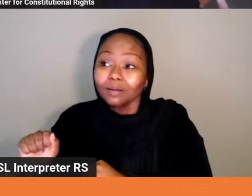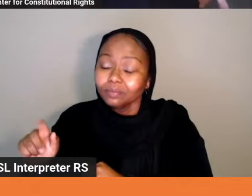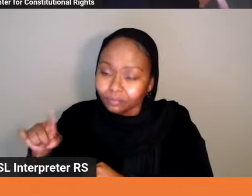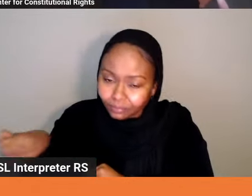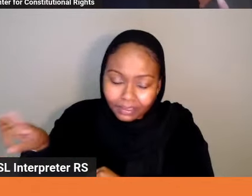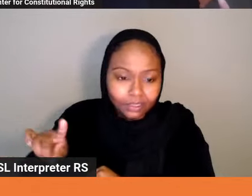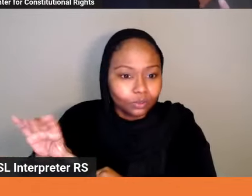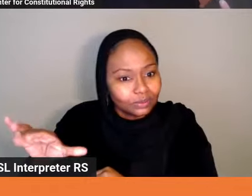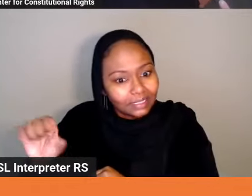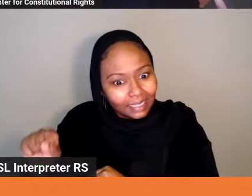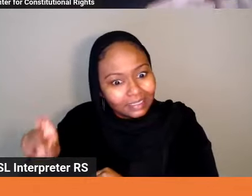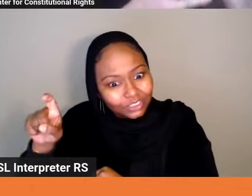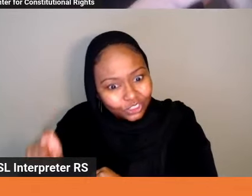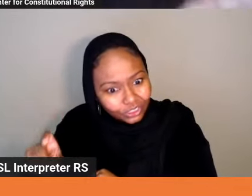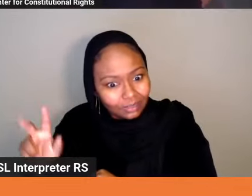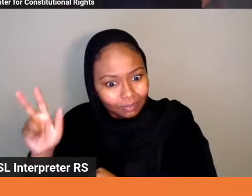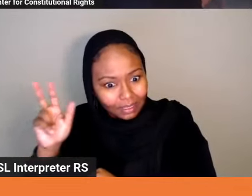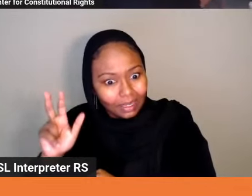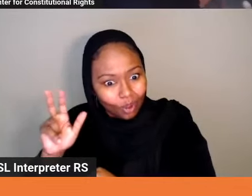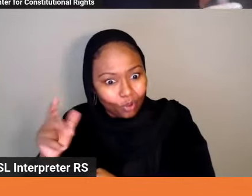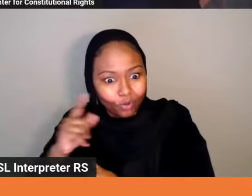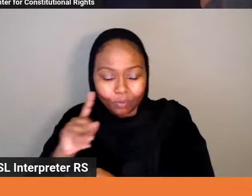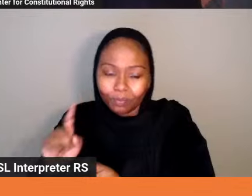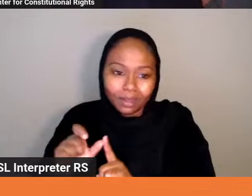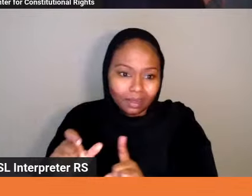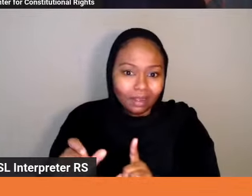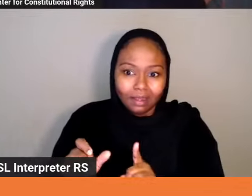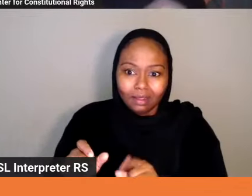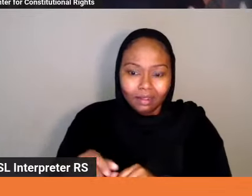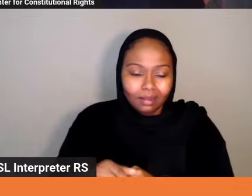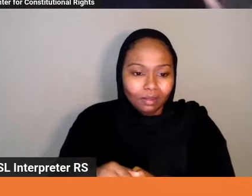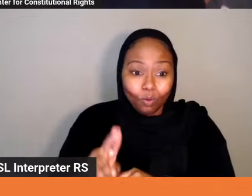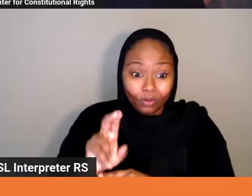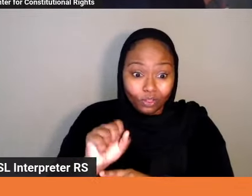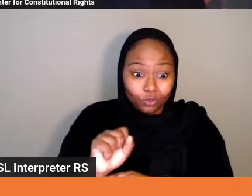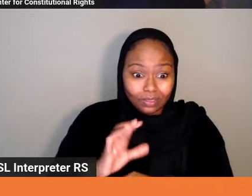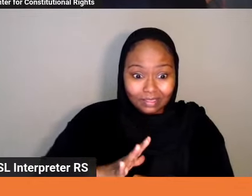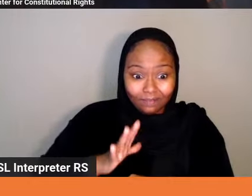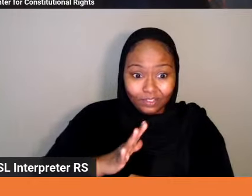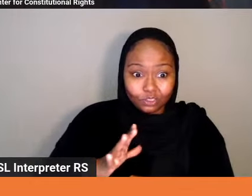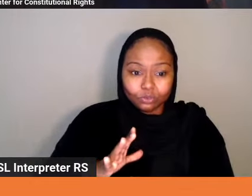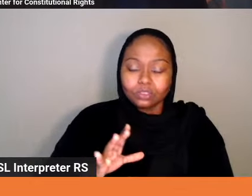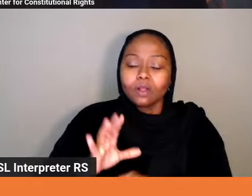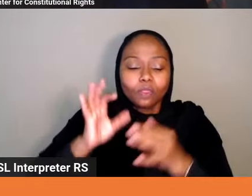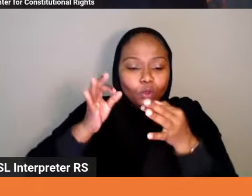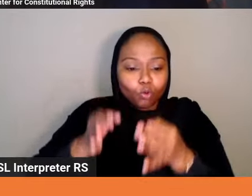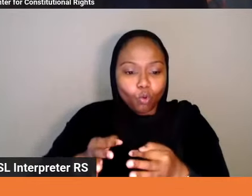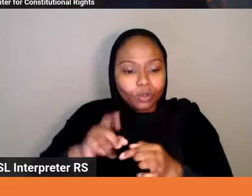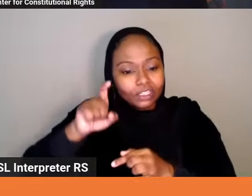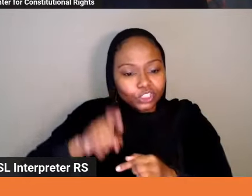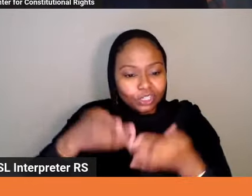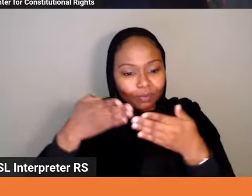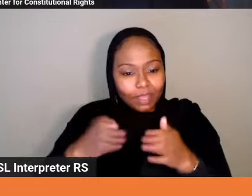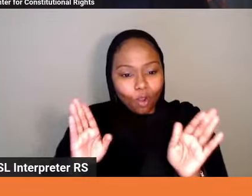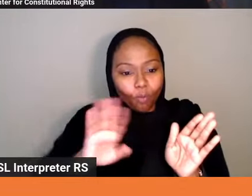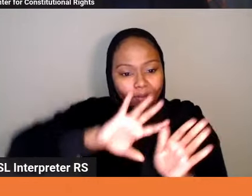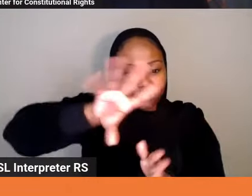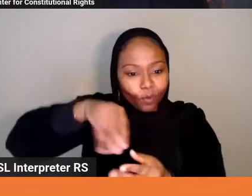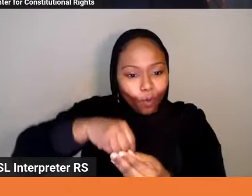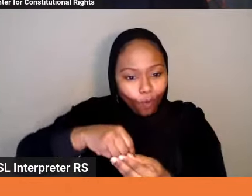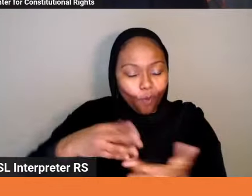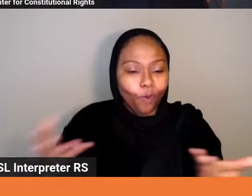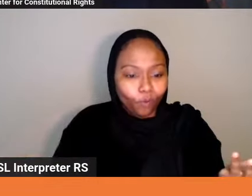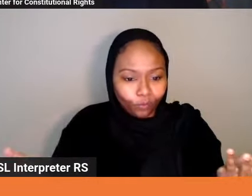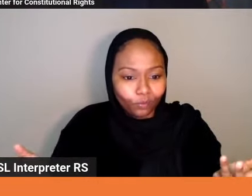should the cases against U.S. officials or Israeli officials. The court should be open to all. So we ultimately did bring that case